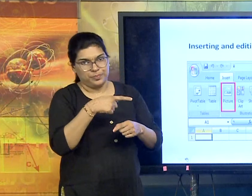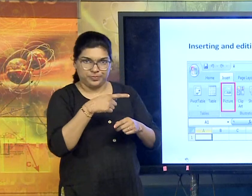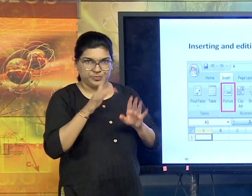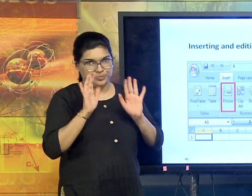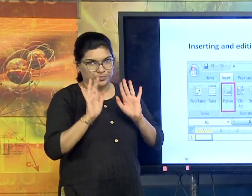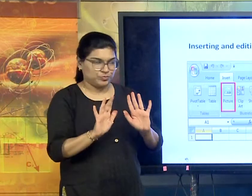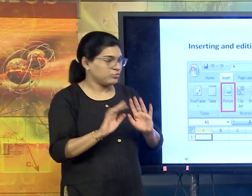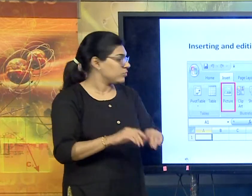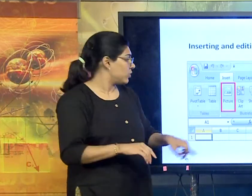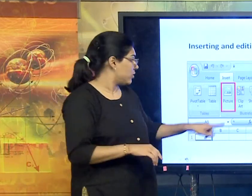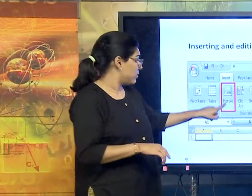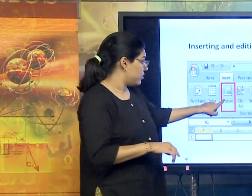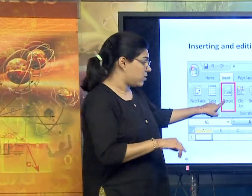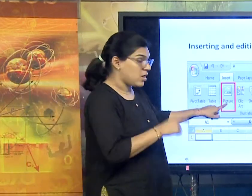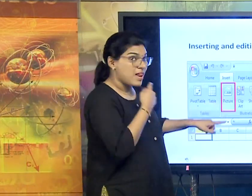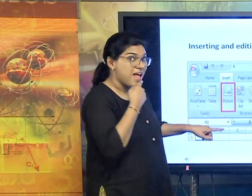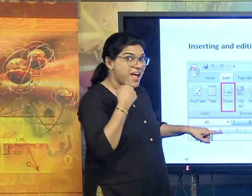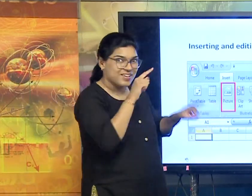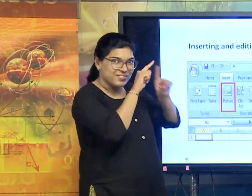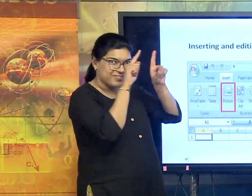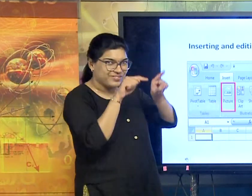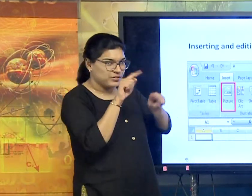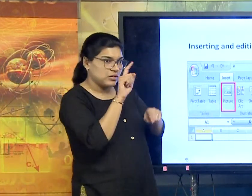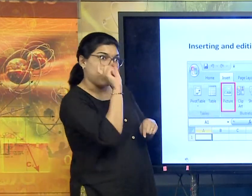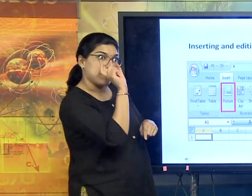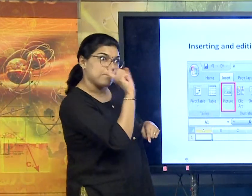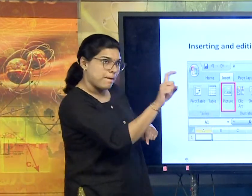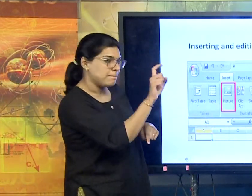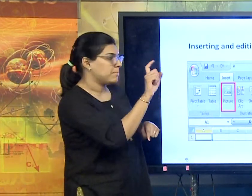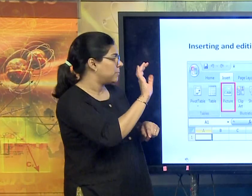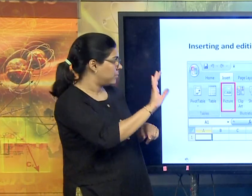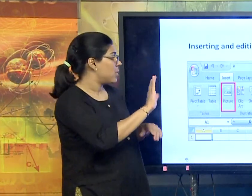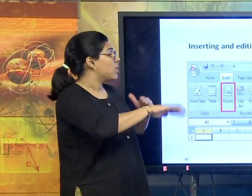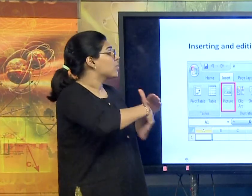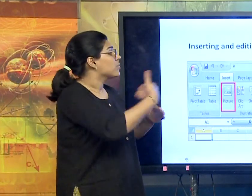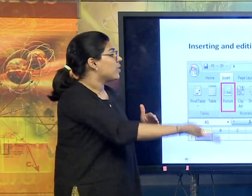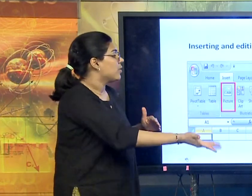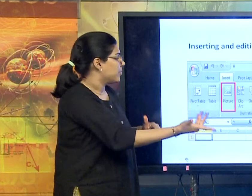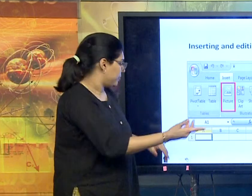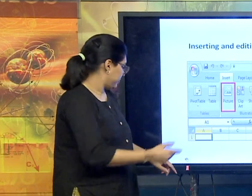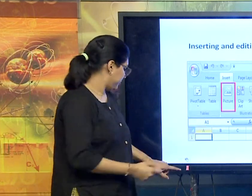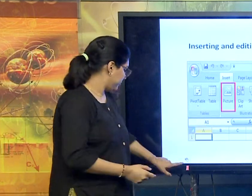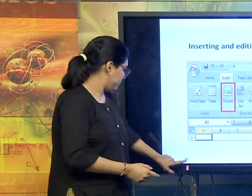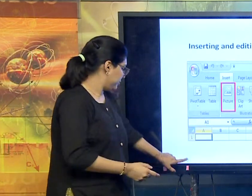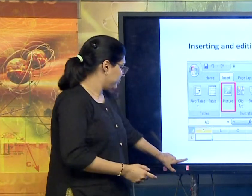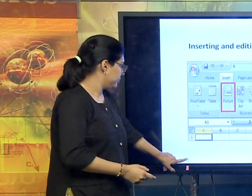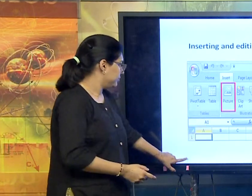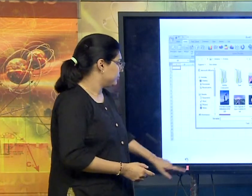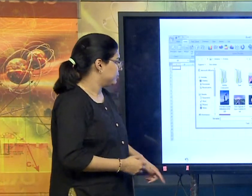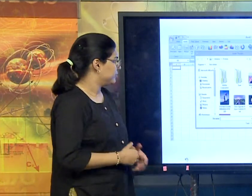picture from a file? So this picture tool we need to